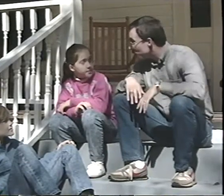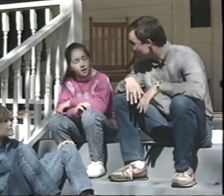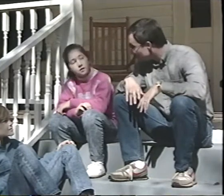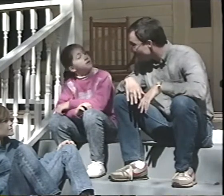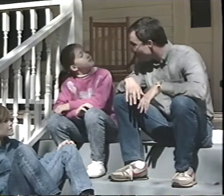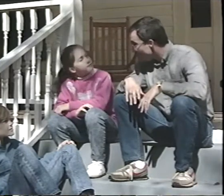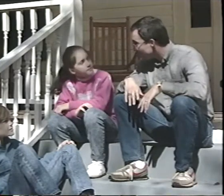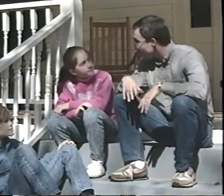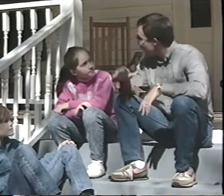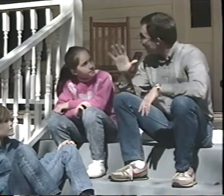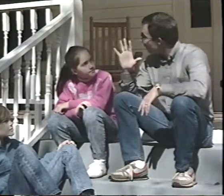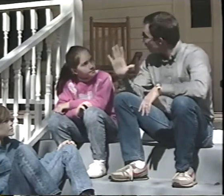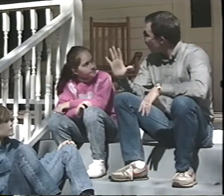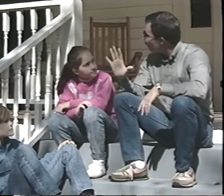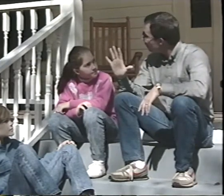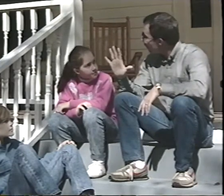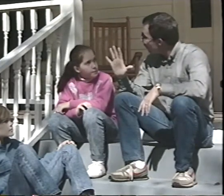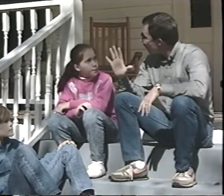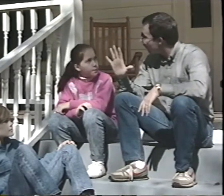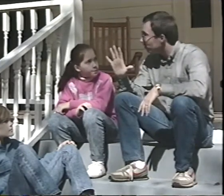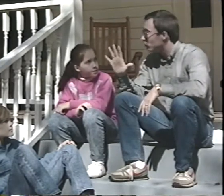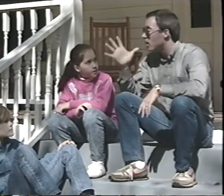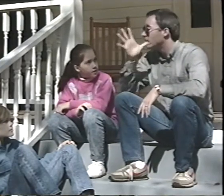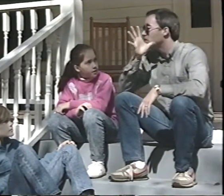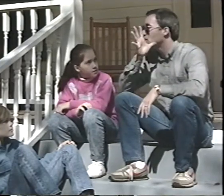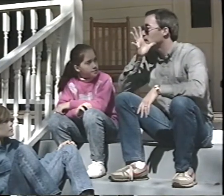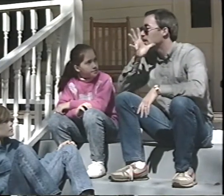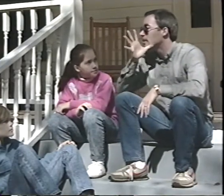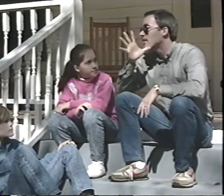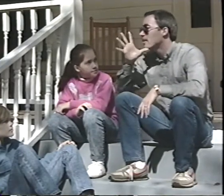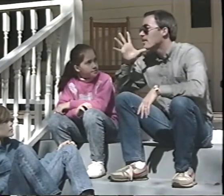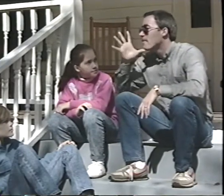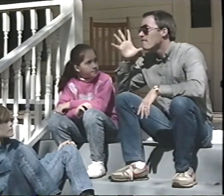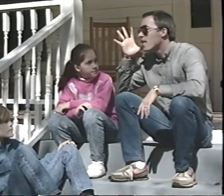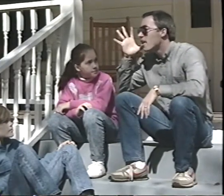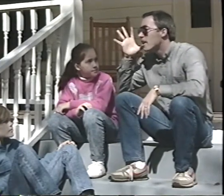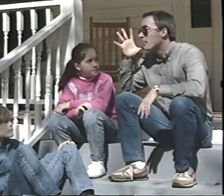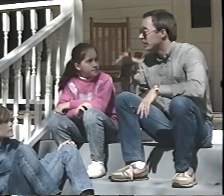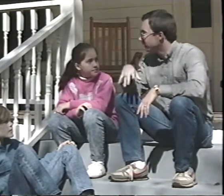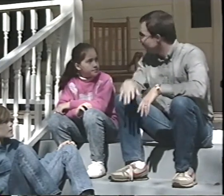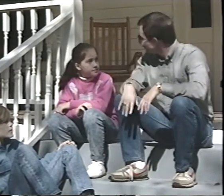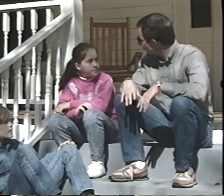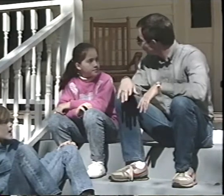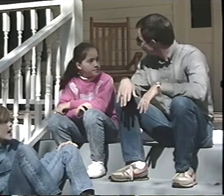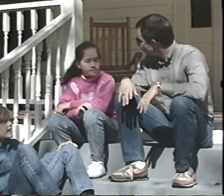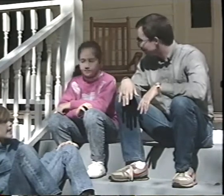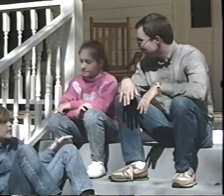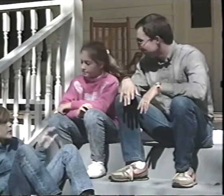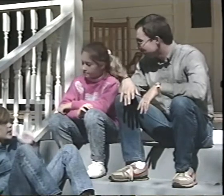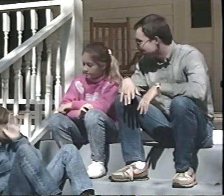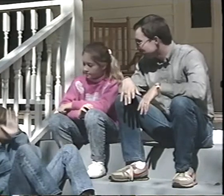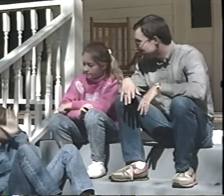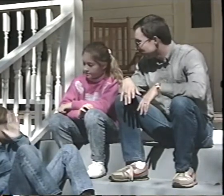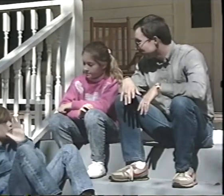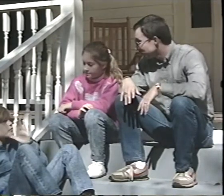is farm. It's made with a 5 hand across the chin. Farm. I like walking around the